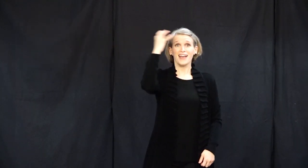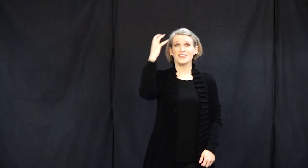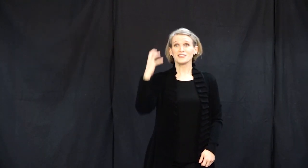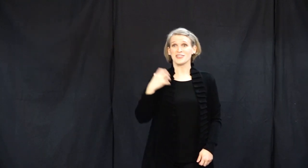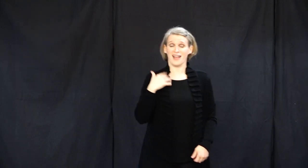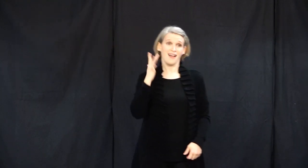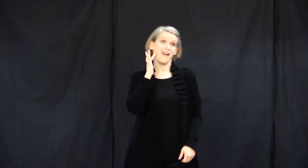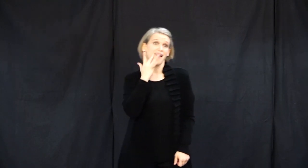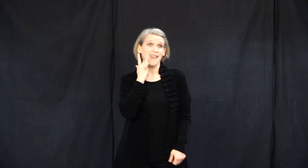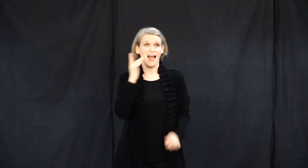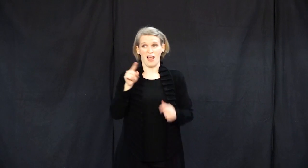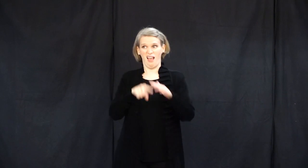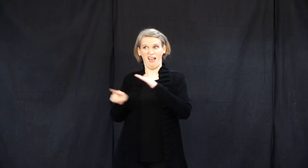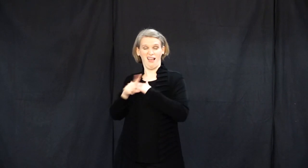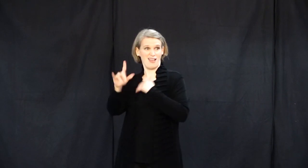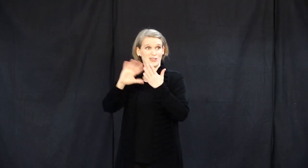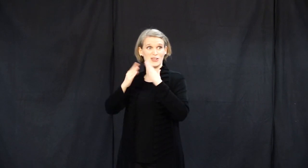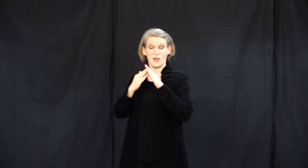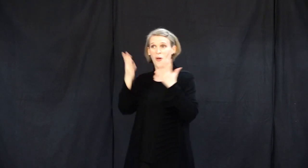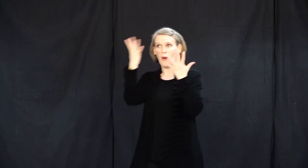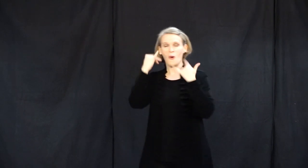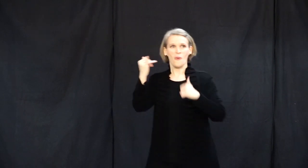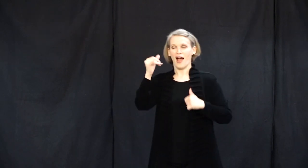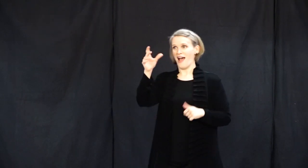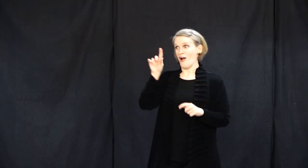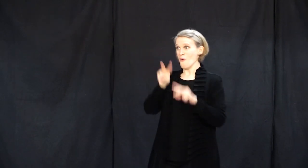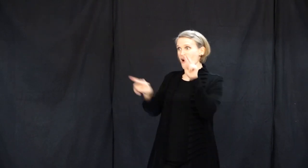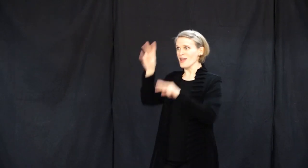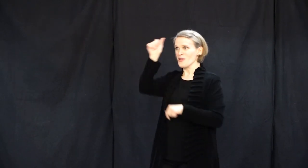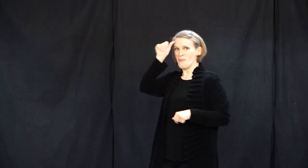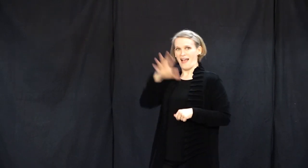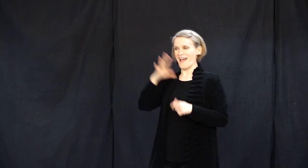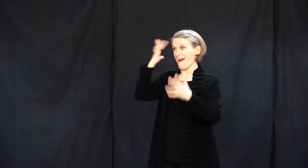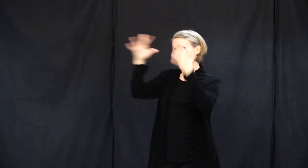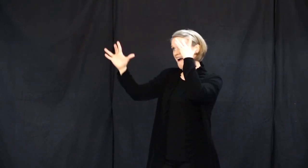Eliza, sneak into the city just to watch all the guys at work. Angelica,